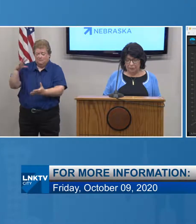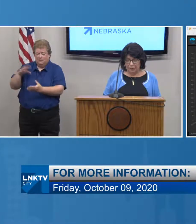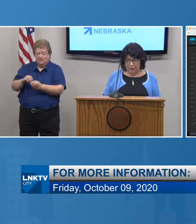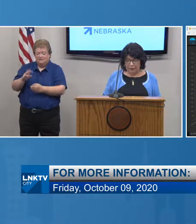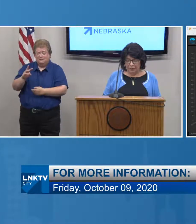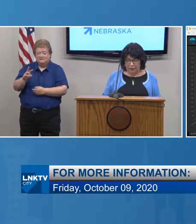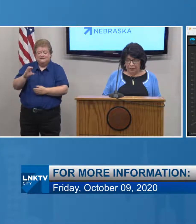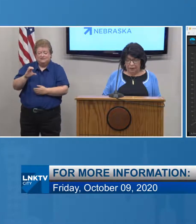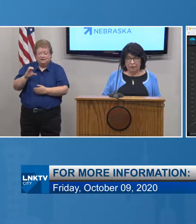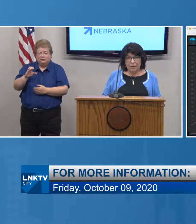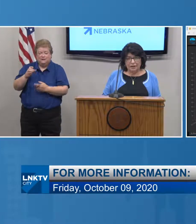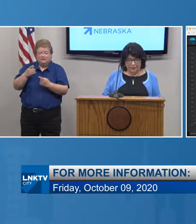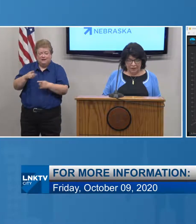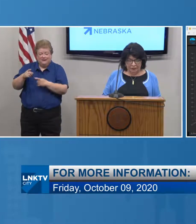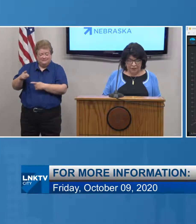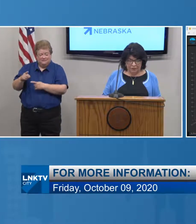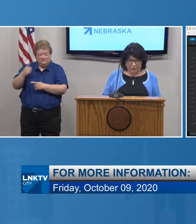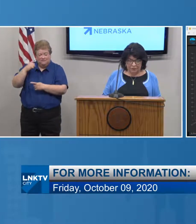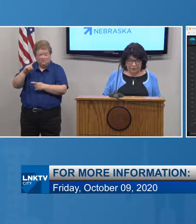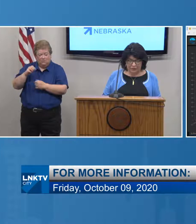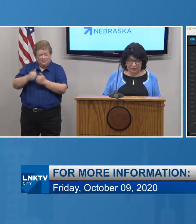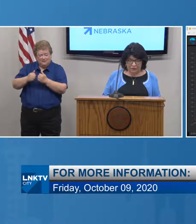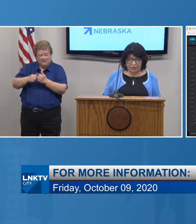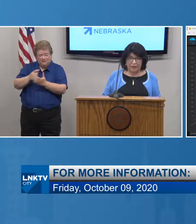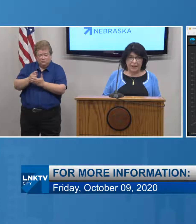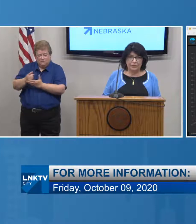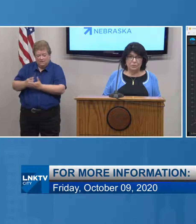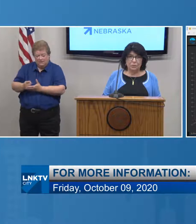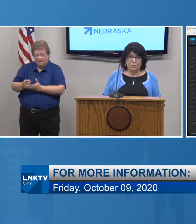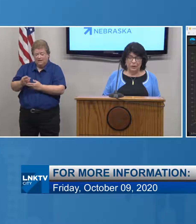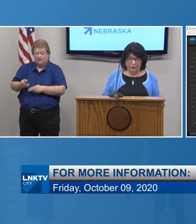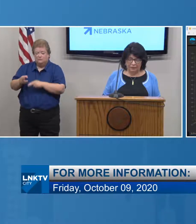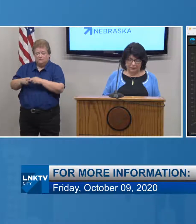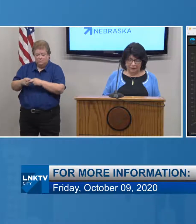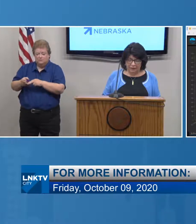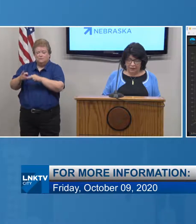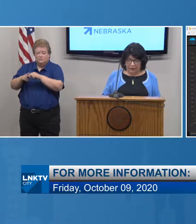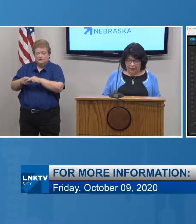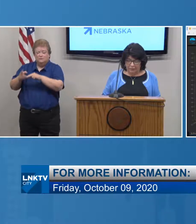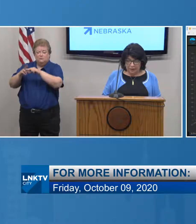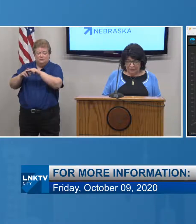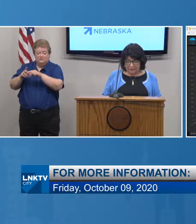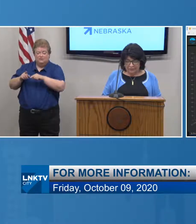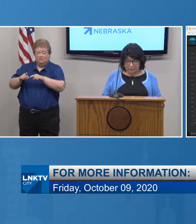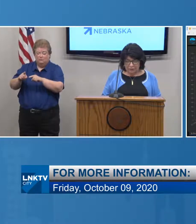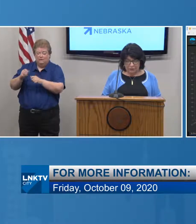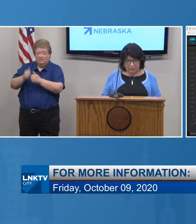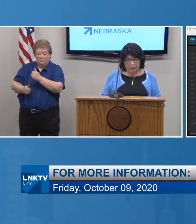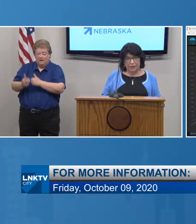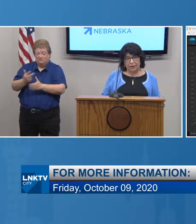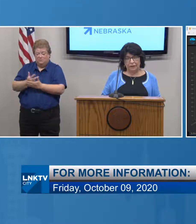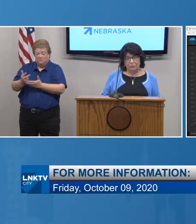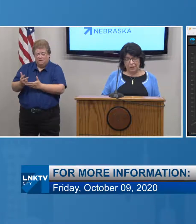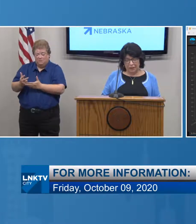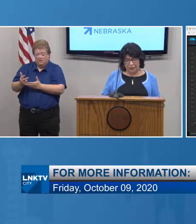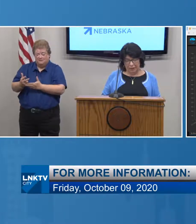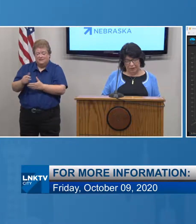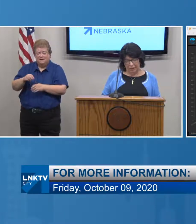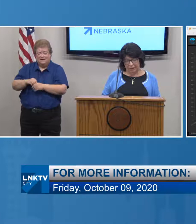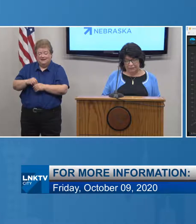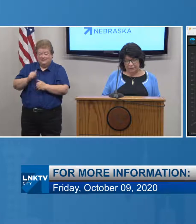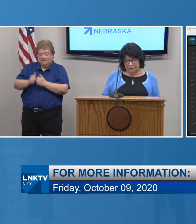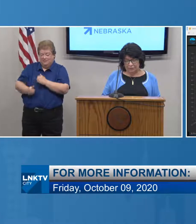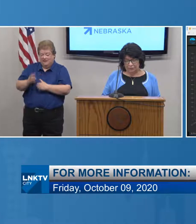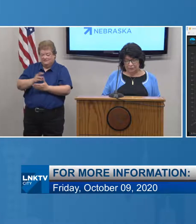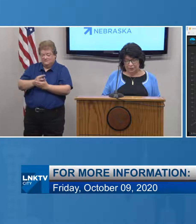per week. Our case count has risen each of the last 3 weeks. In the past 6 weeks, beginning the week